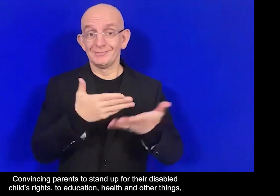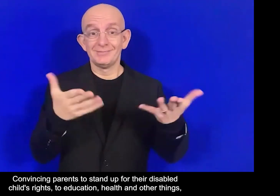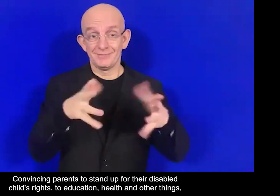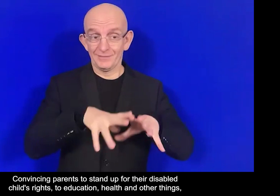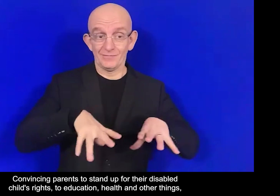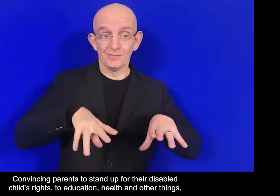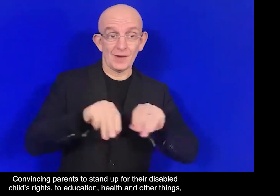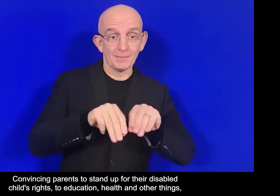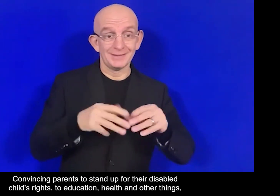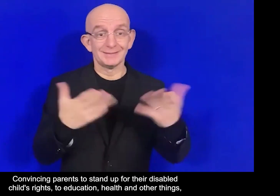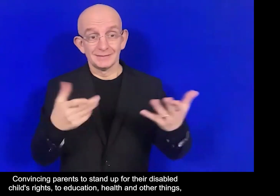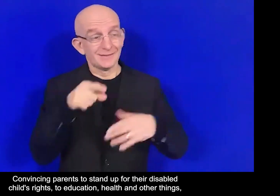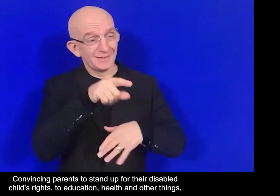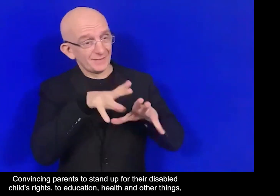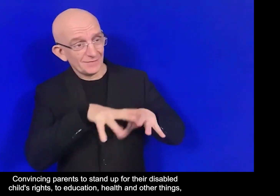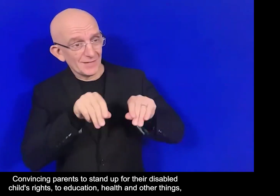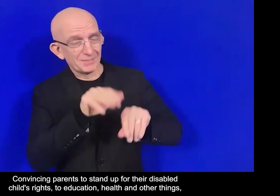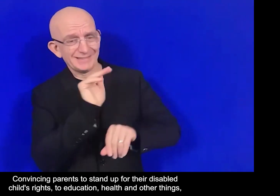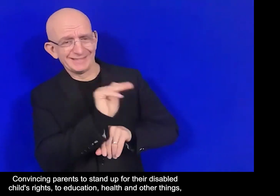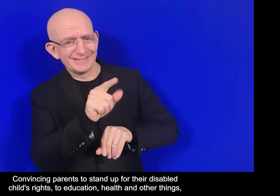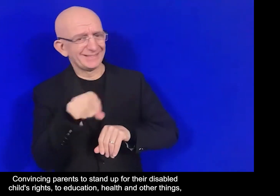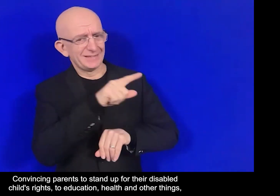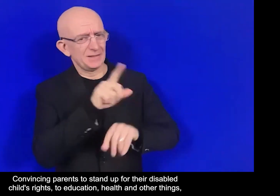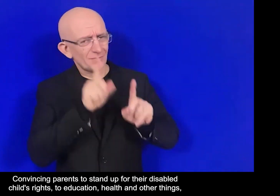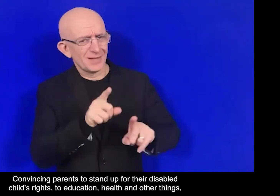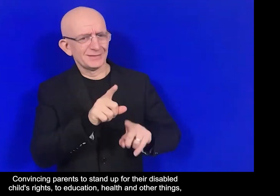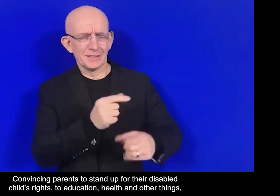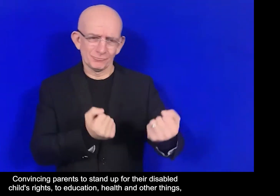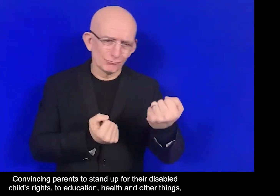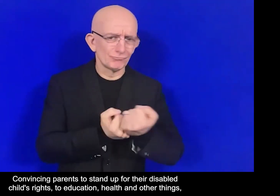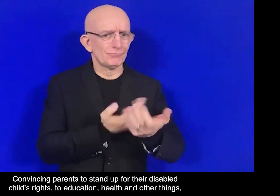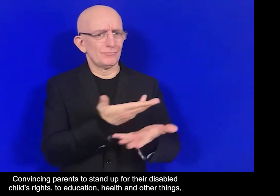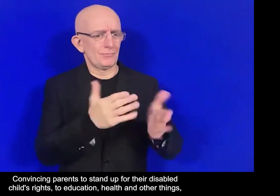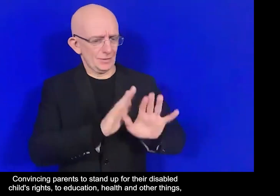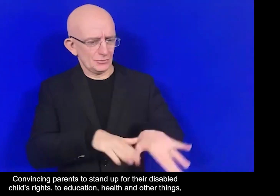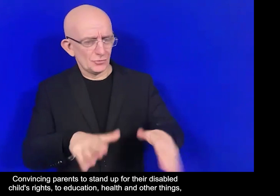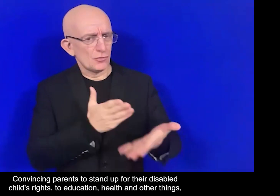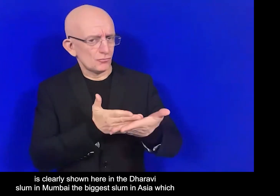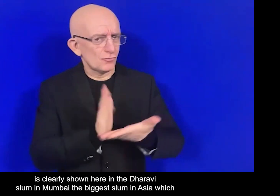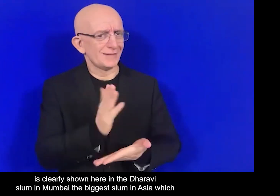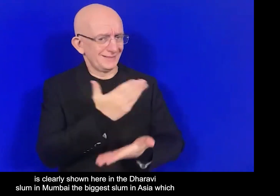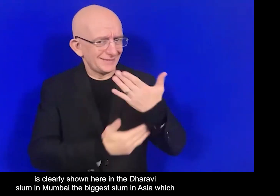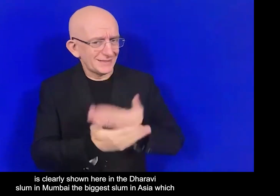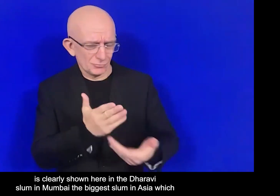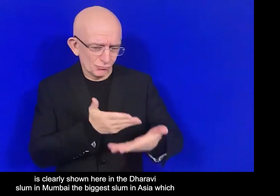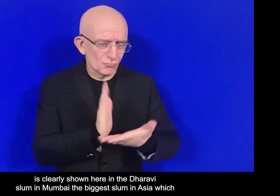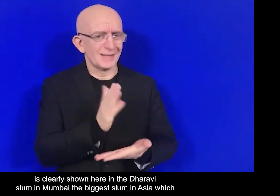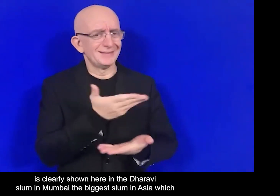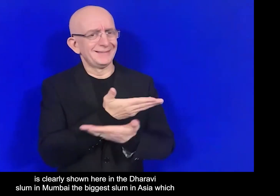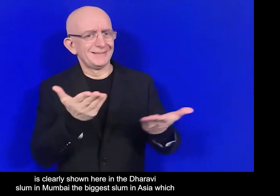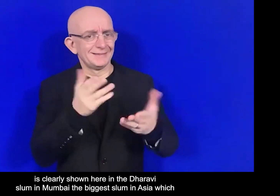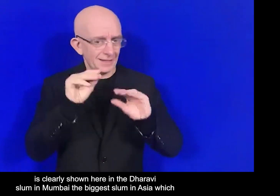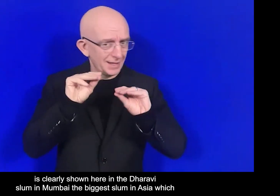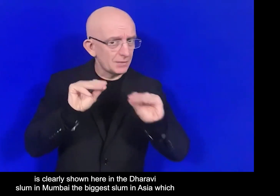Convincing parents to stand up for their disabled child's rights to education, health, and other things is clearly